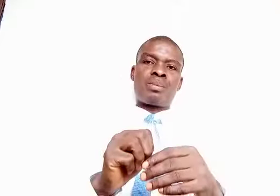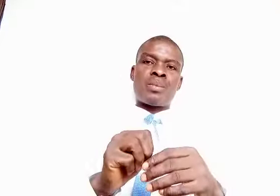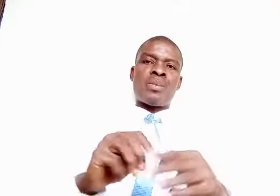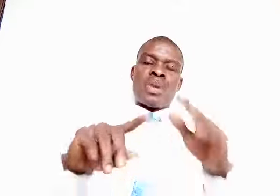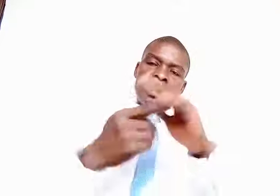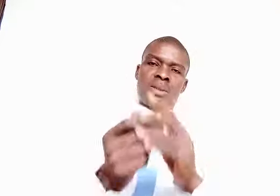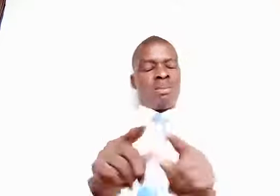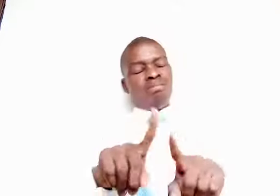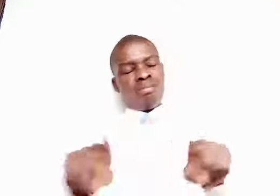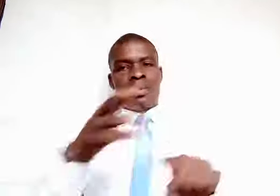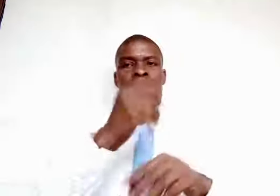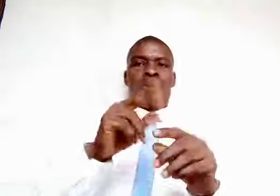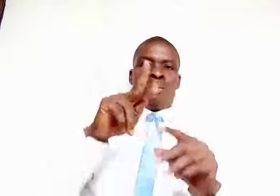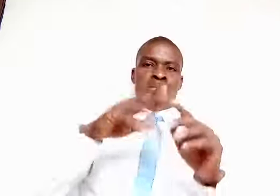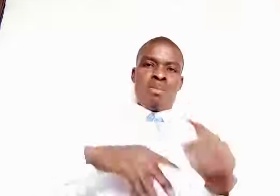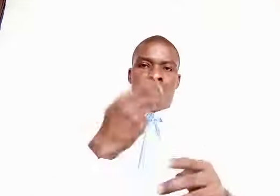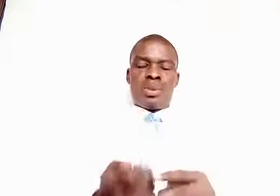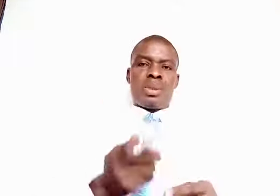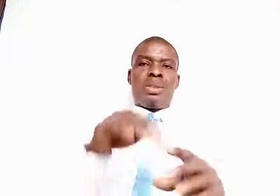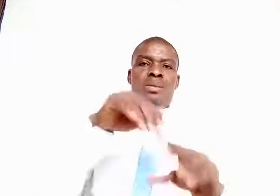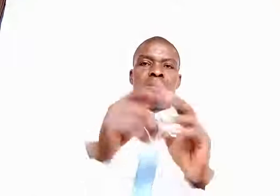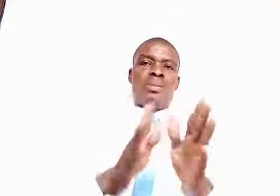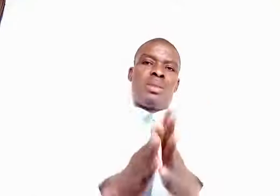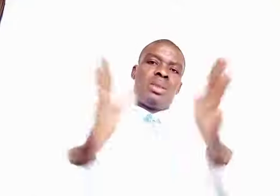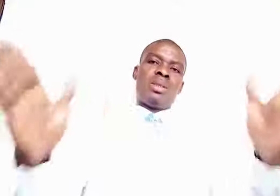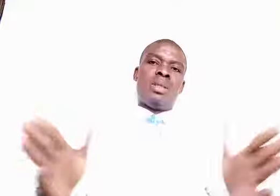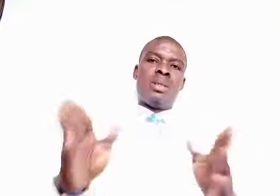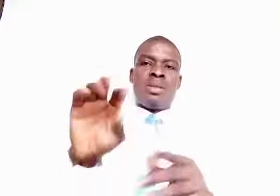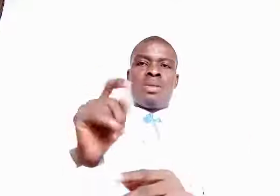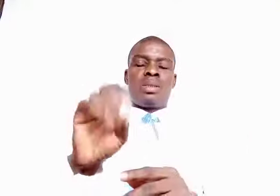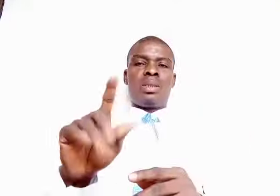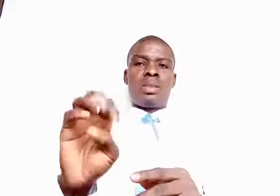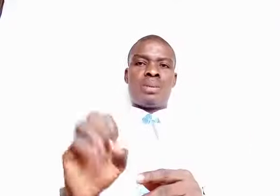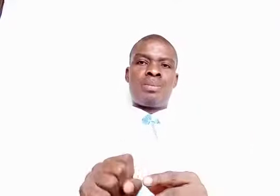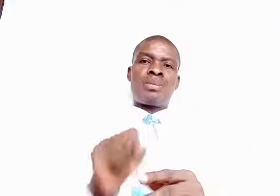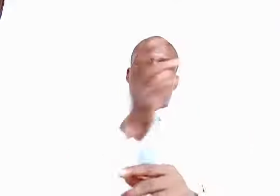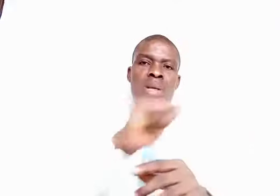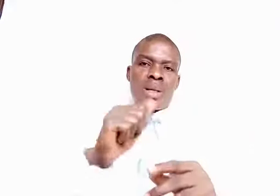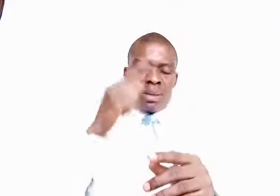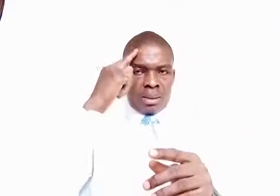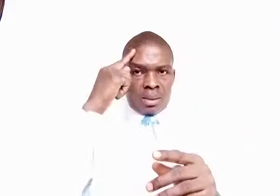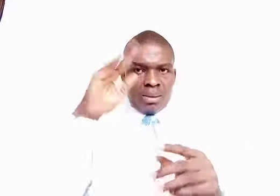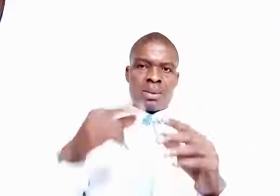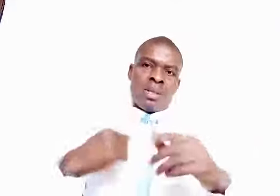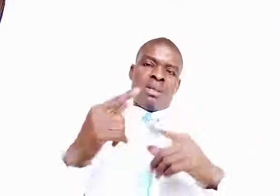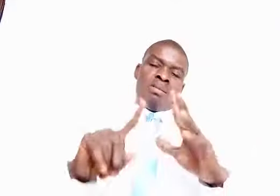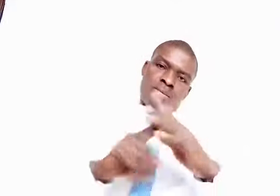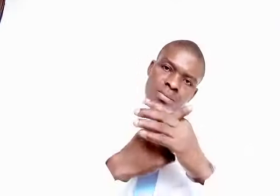distinguish poetry from the other genres of literature. I think we can commence the lesson if you are